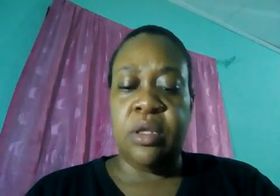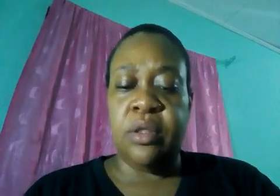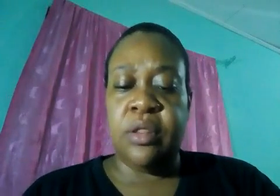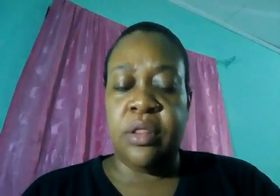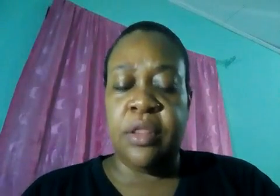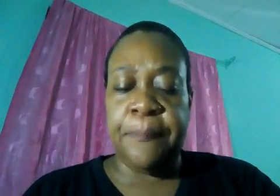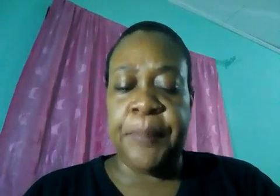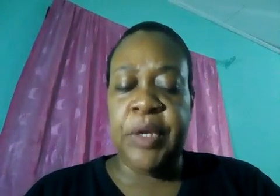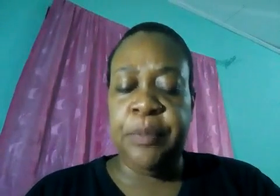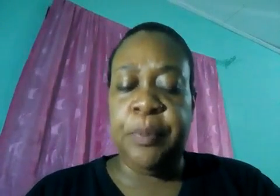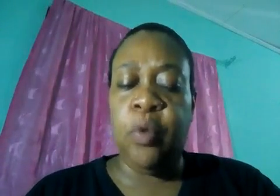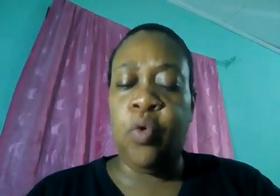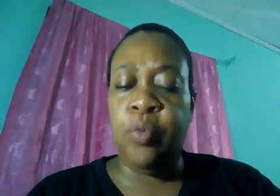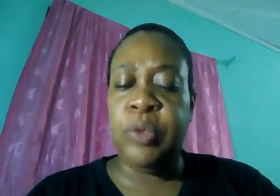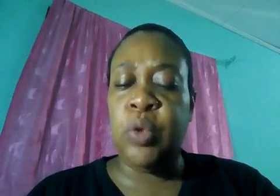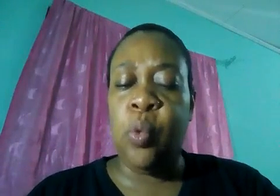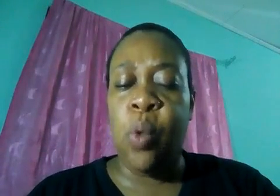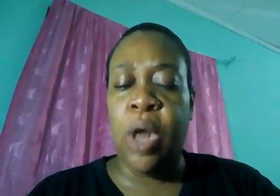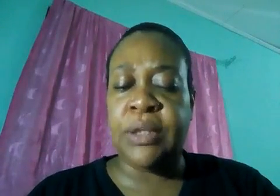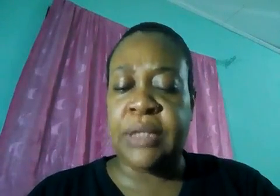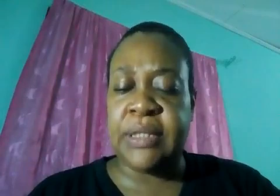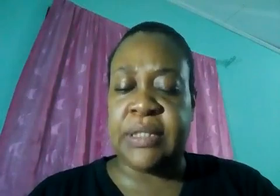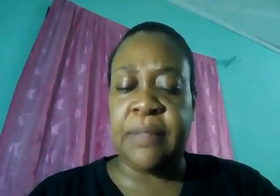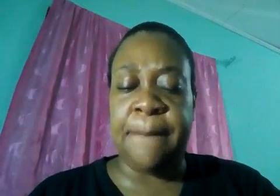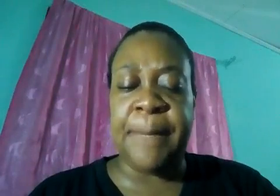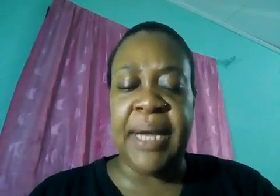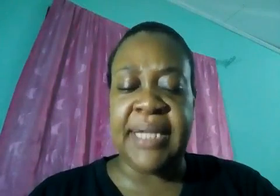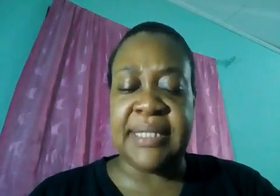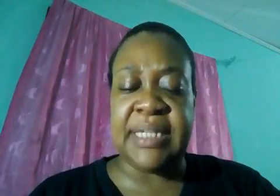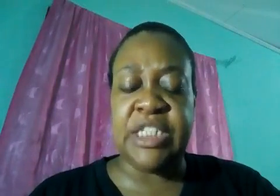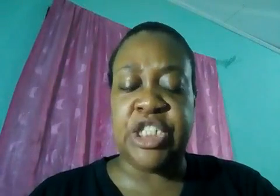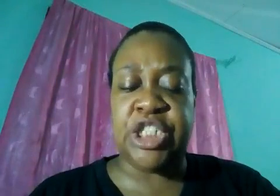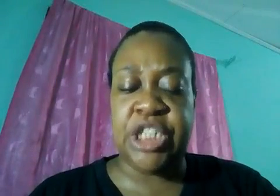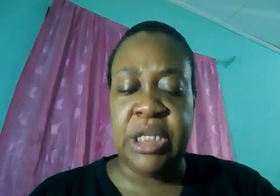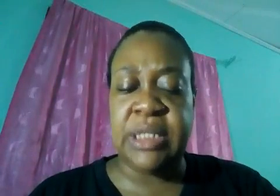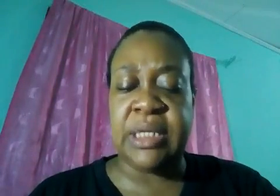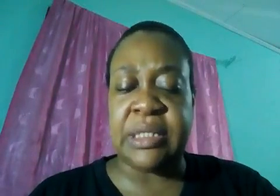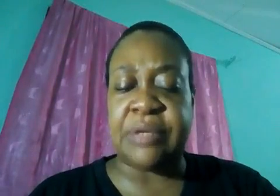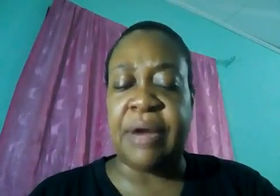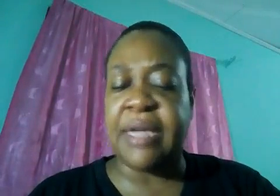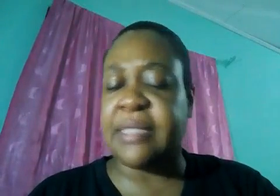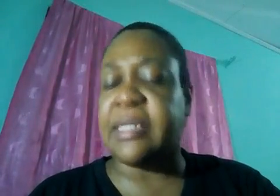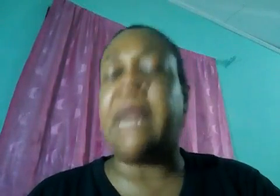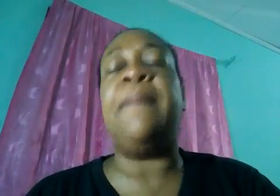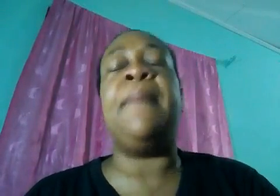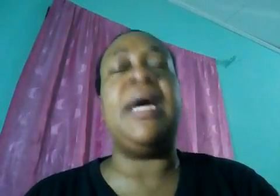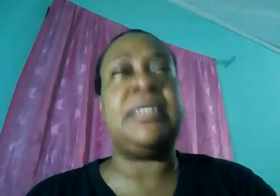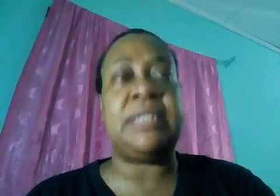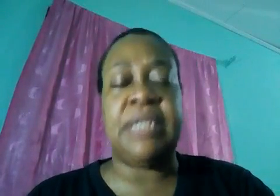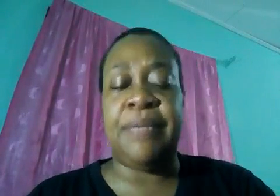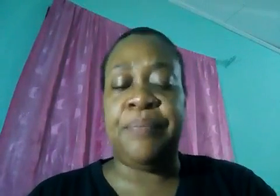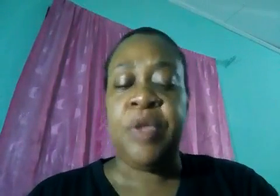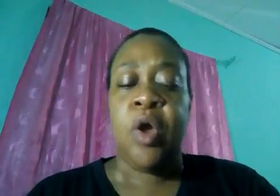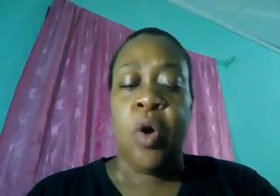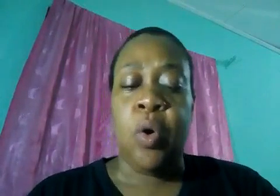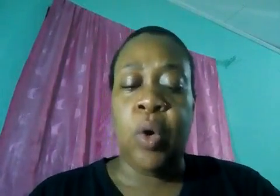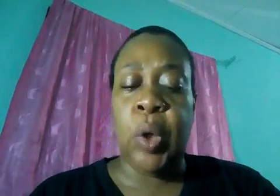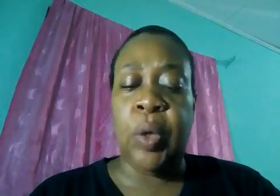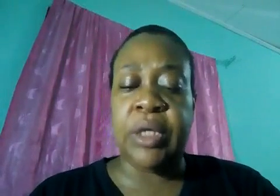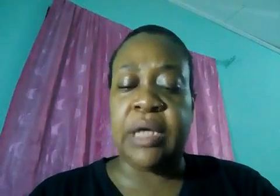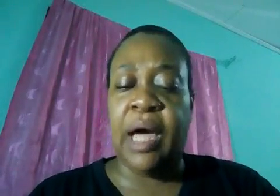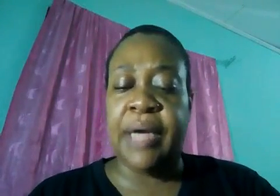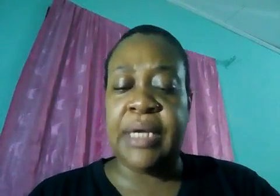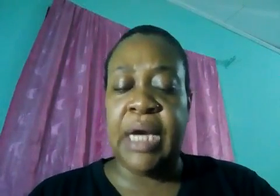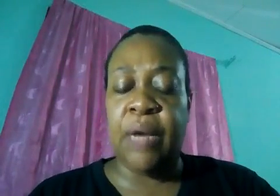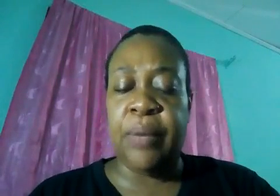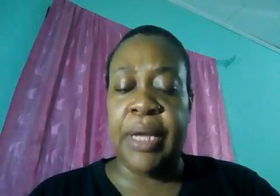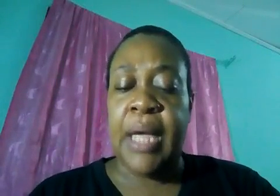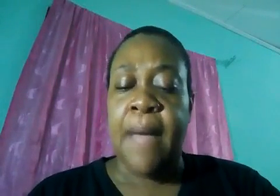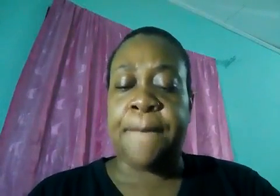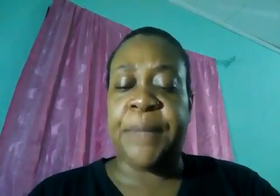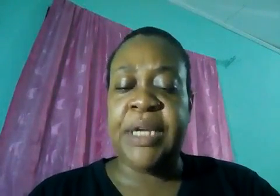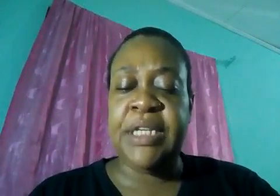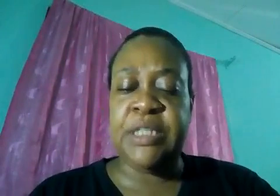the people whom you want us to bless, in Jesus Christ's almighty name. Oh Lord God Yahweh, please bless